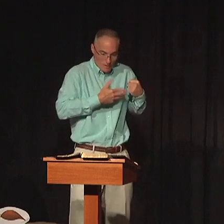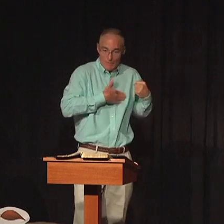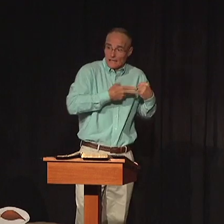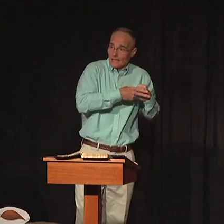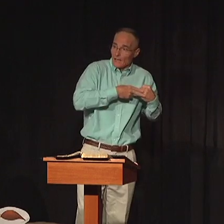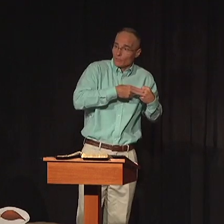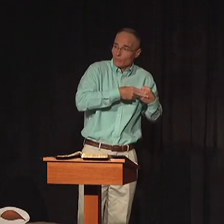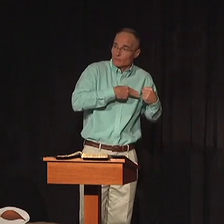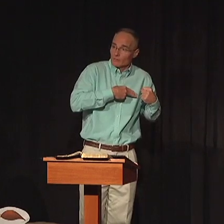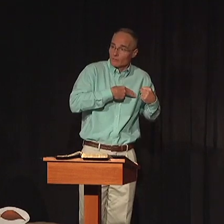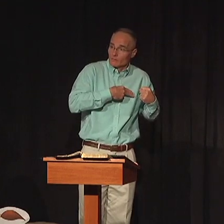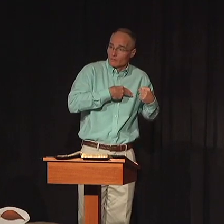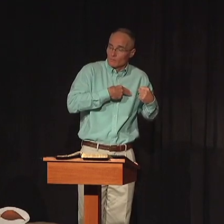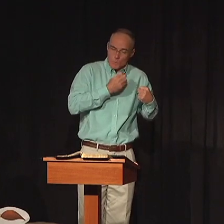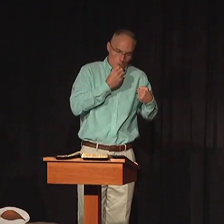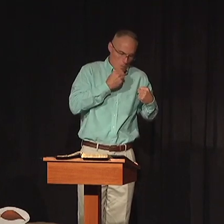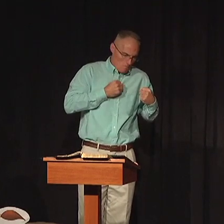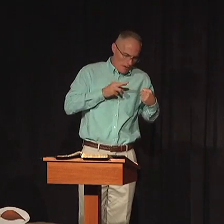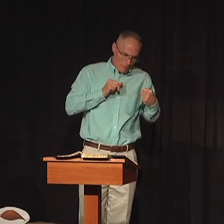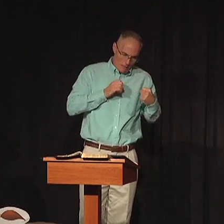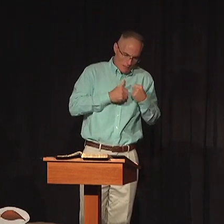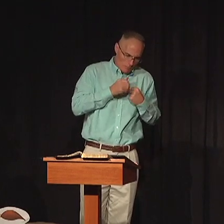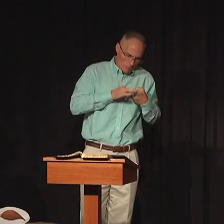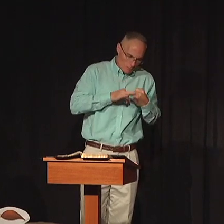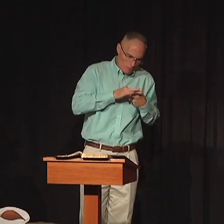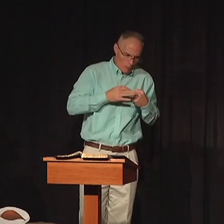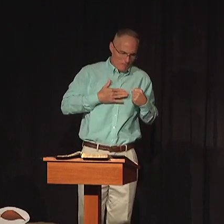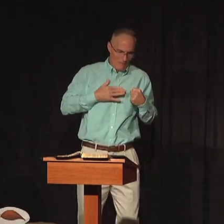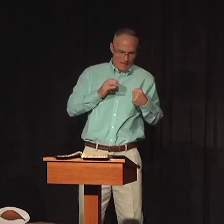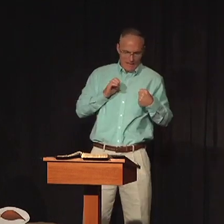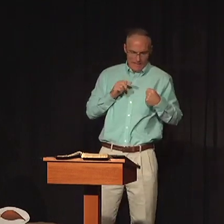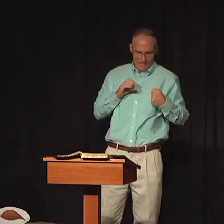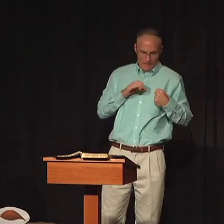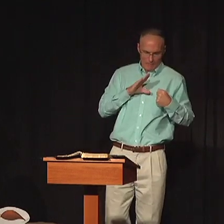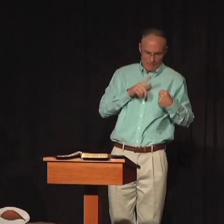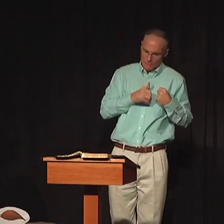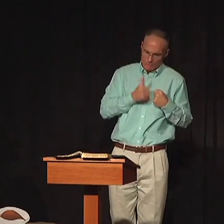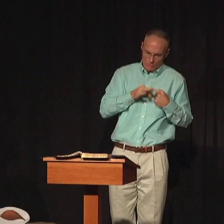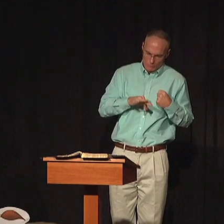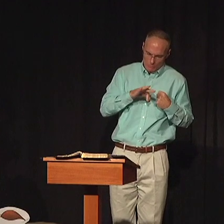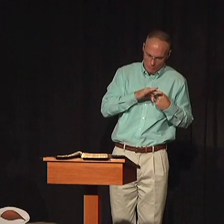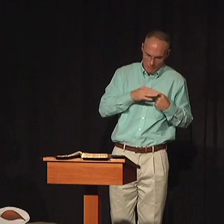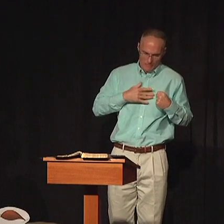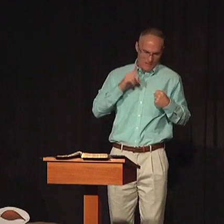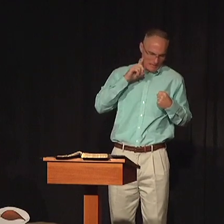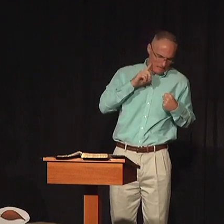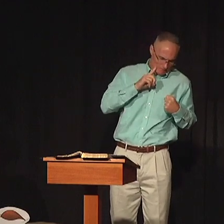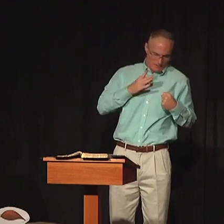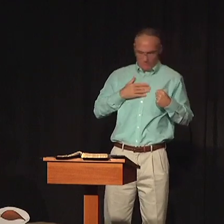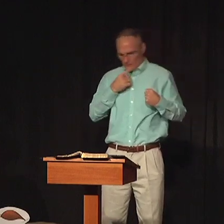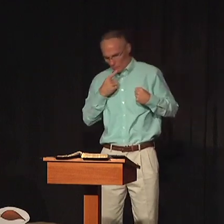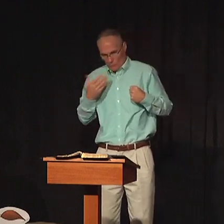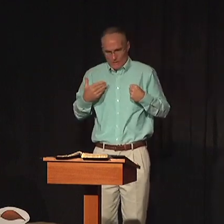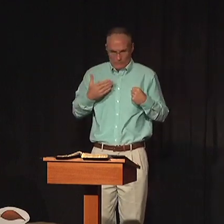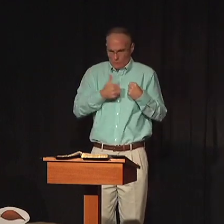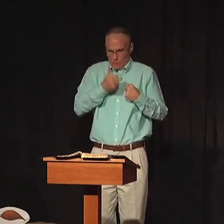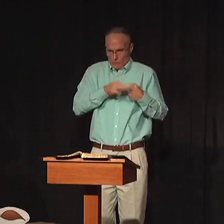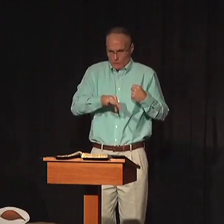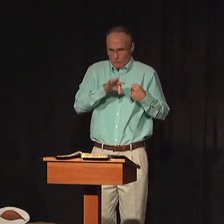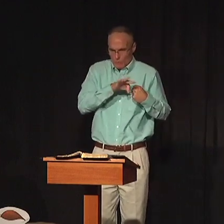And if I'm holding on to my label, oh, my race is so important, my ethnic background is so important, my deafness, whether I'm hearing